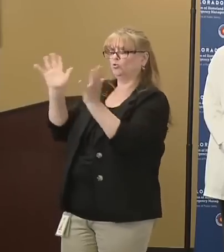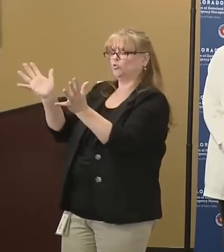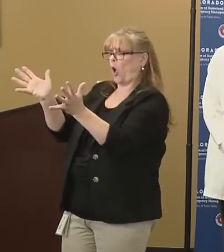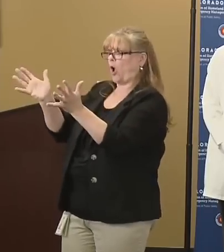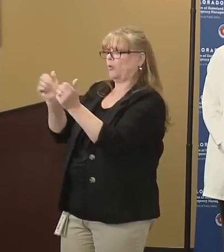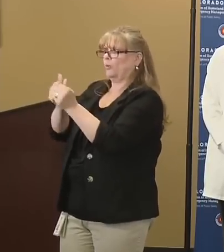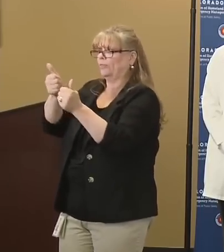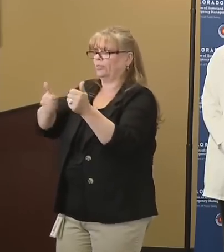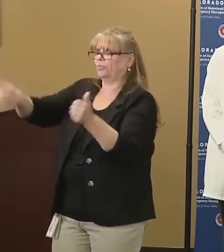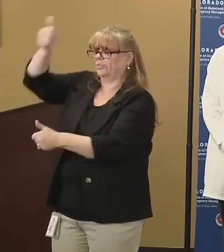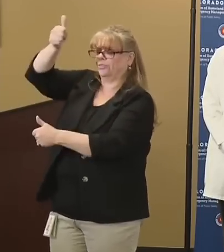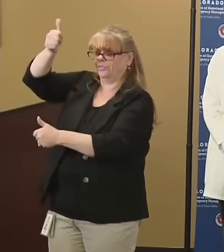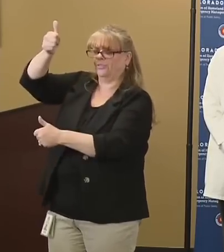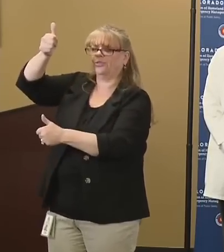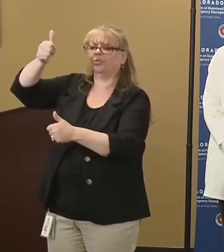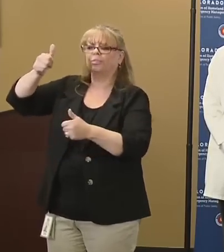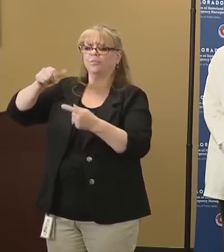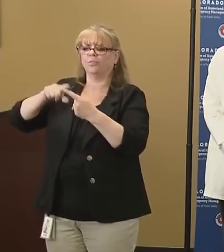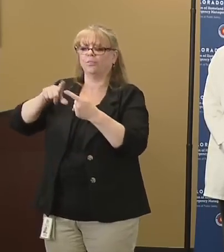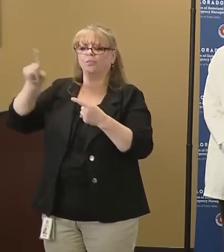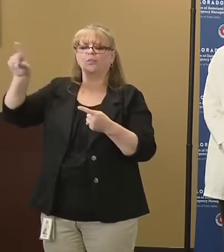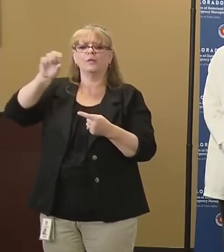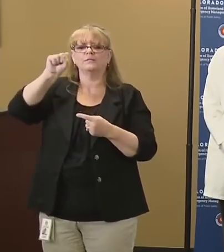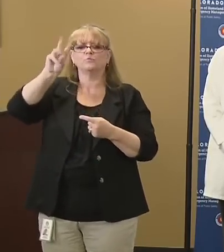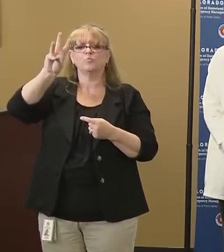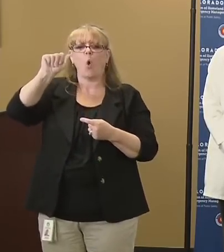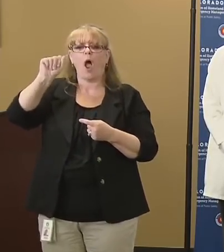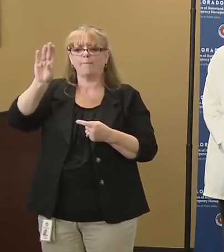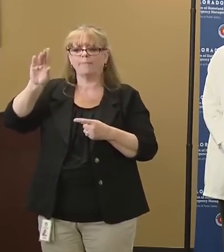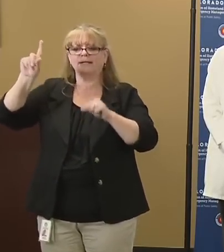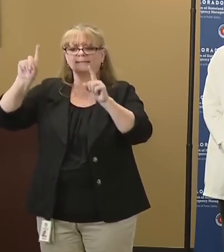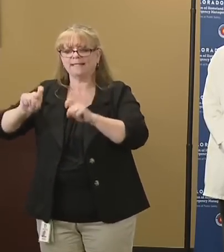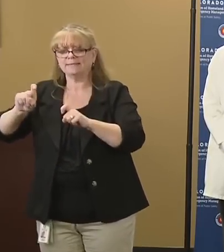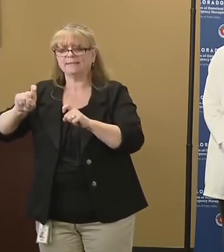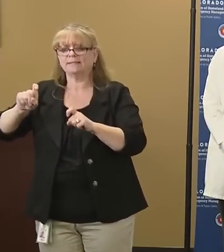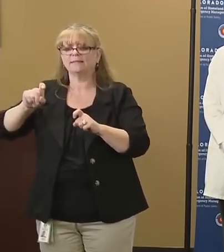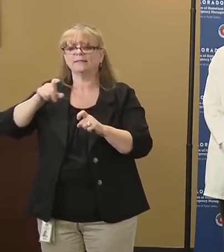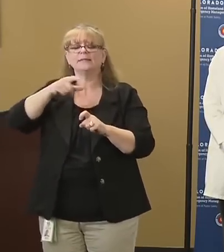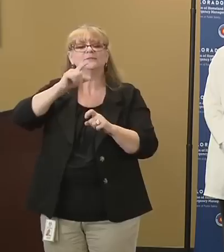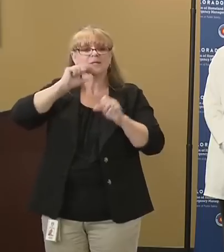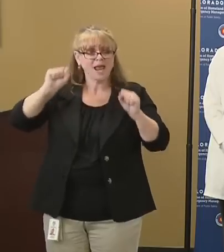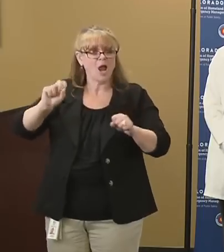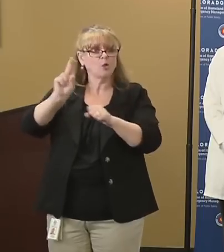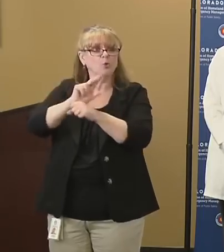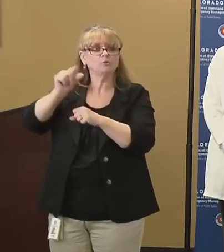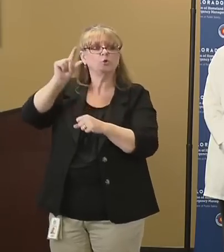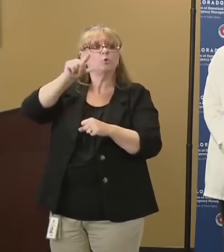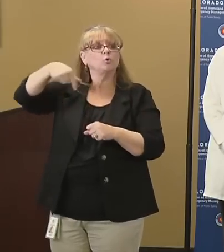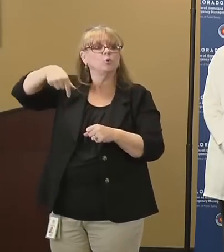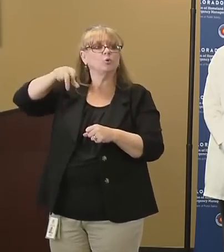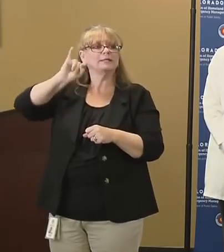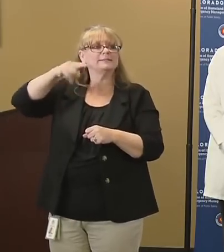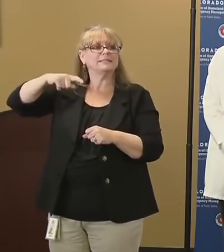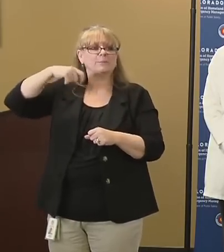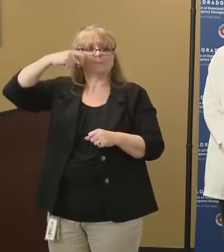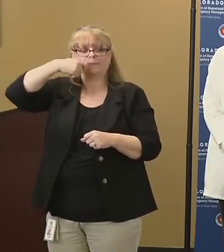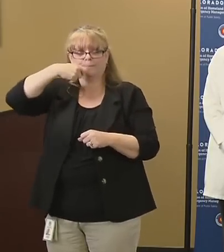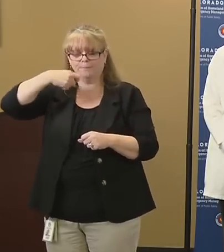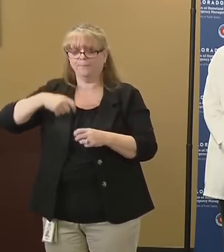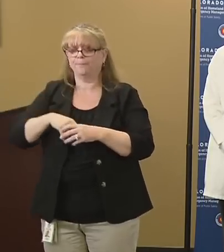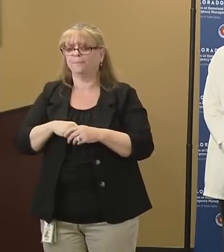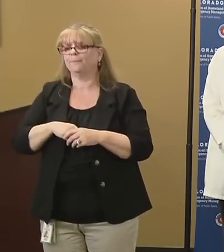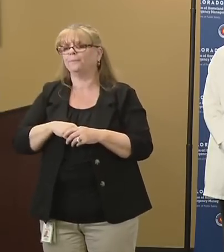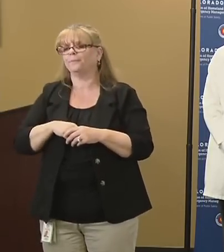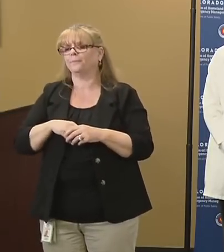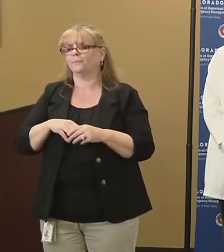ability to go to shorter swabs, even Q-tips for those. But for the processing capacity, which we've gotten down to about